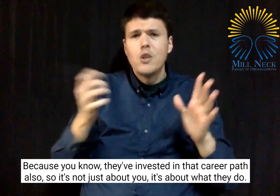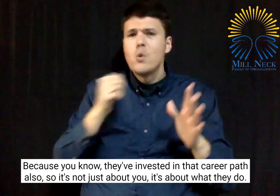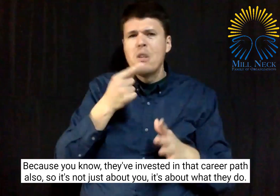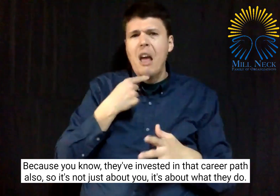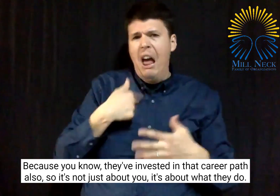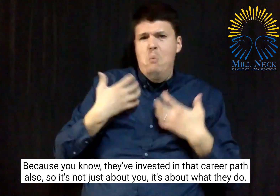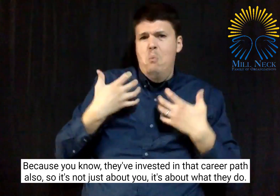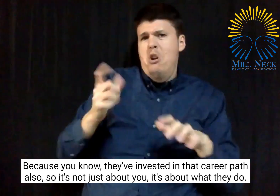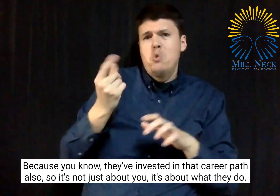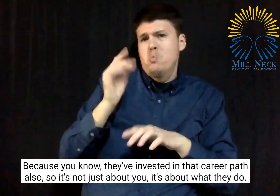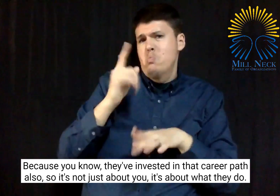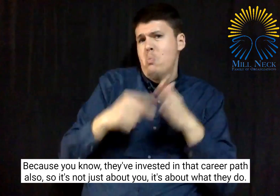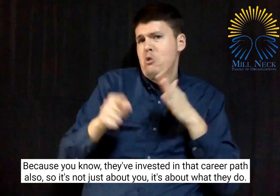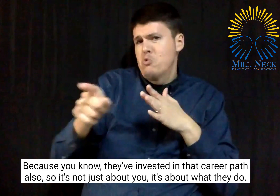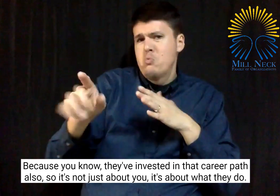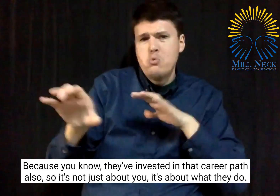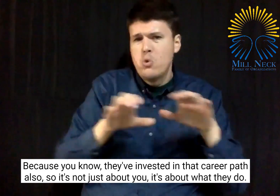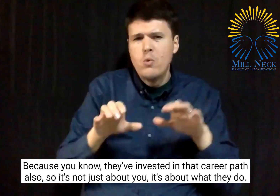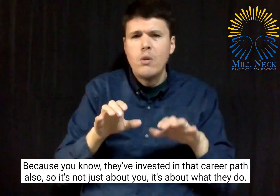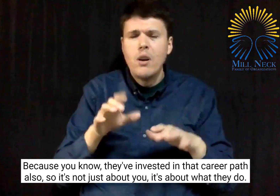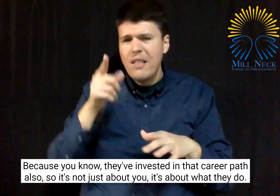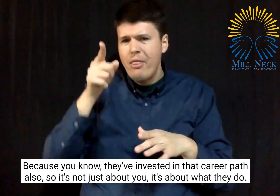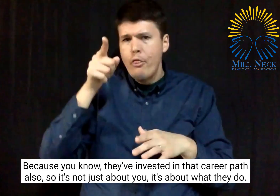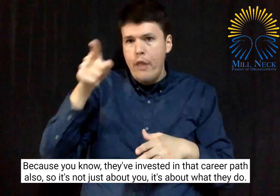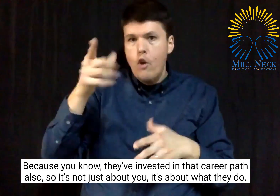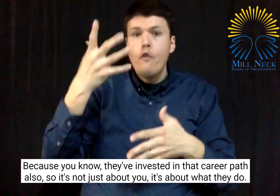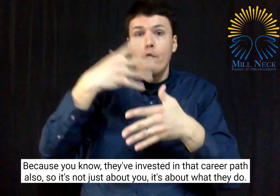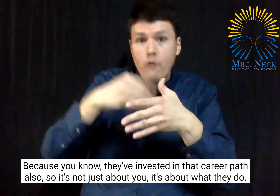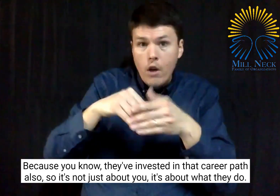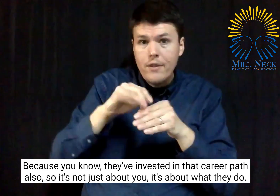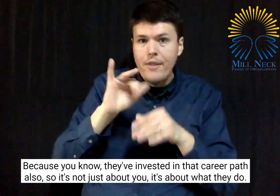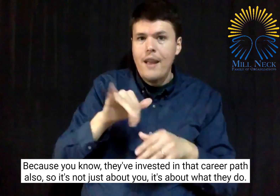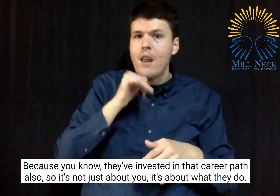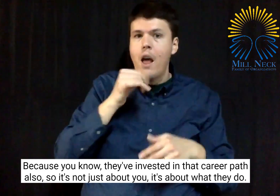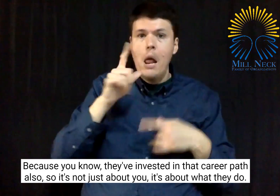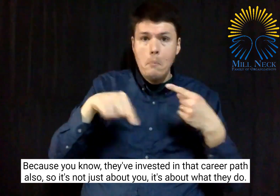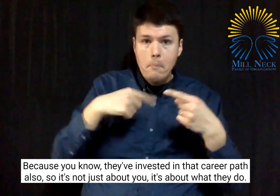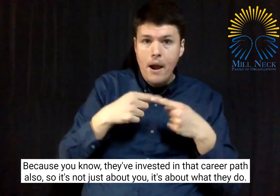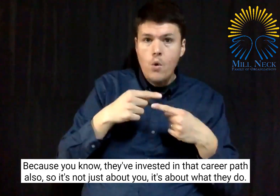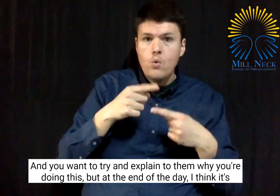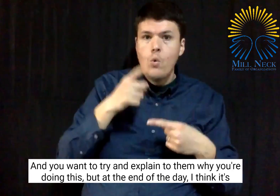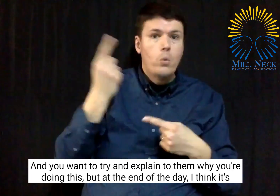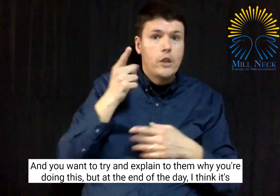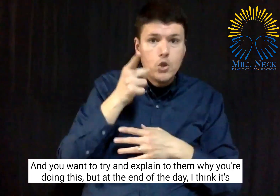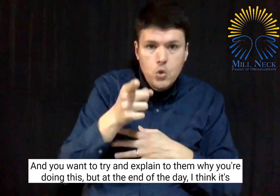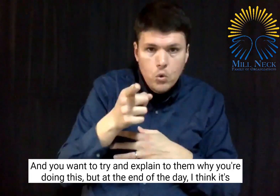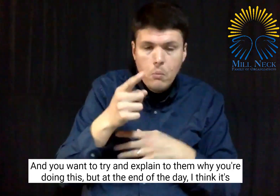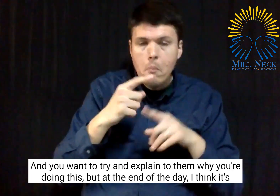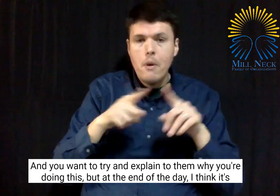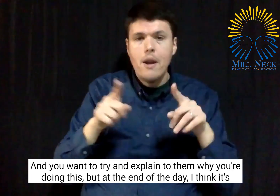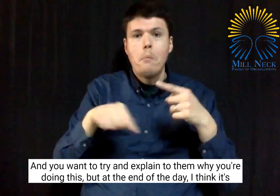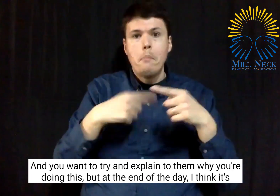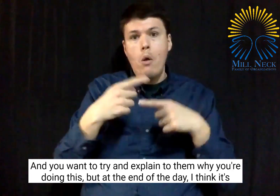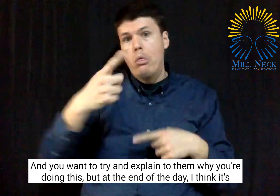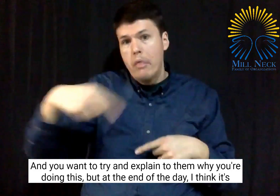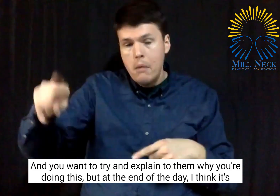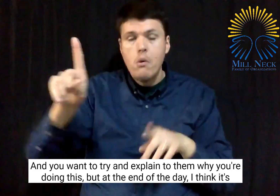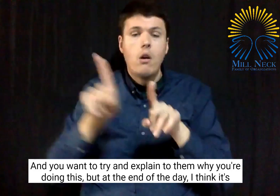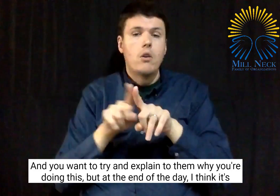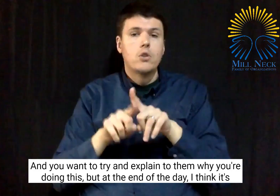they've invested in that career path also. So it's not just about you, it's about what they do. And you want to try and explain to them why you're doing this. But at